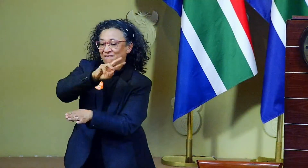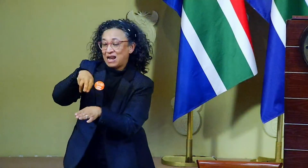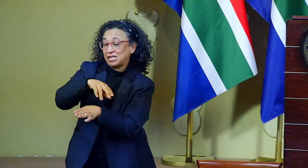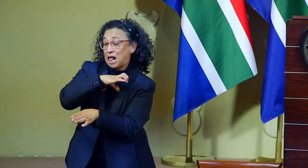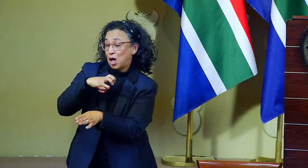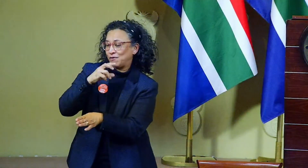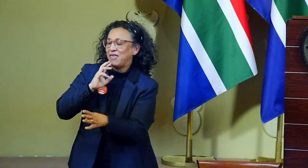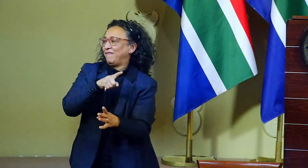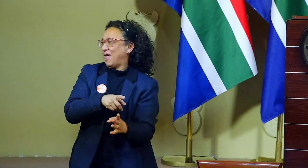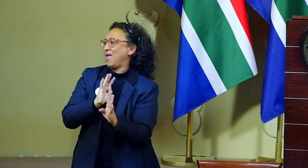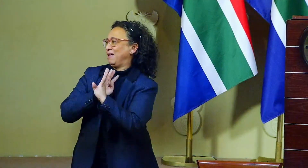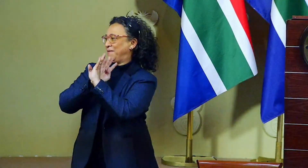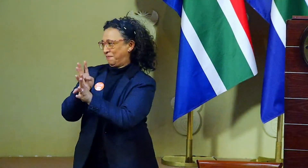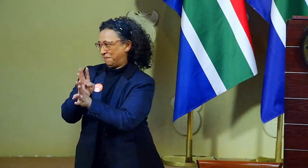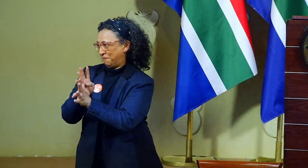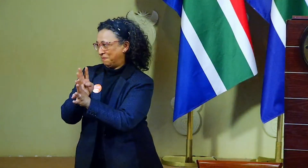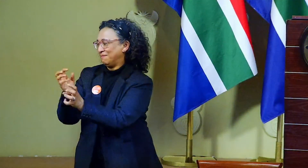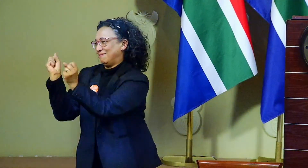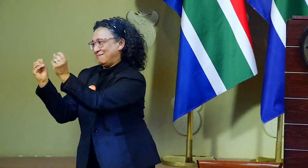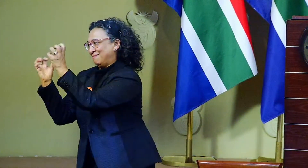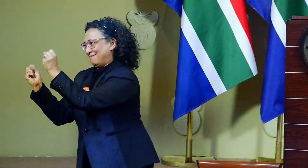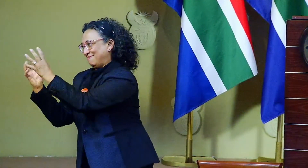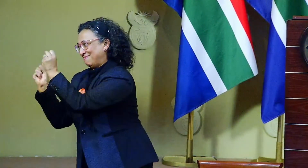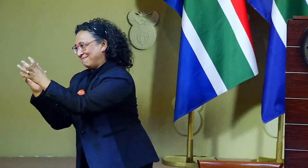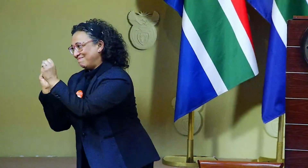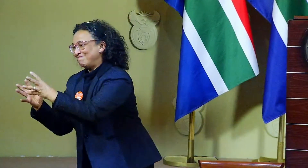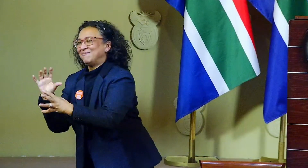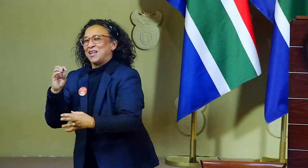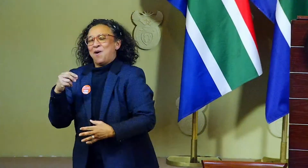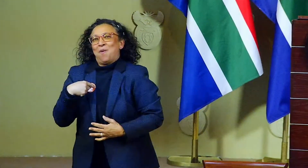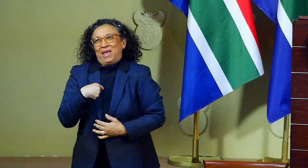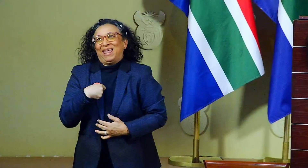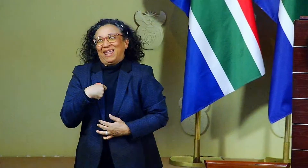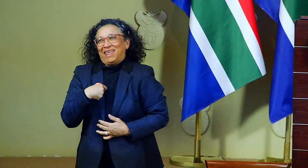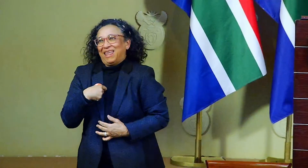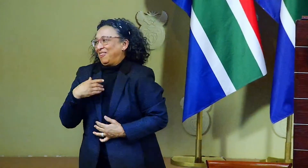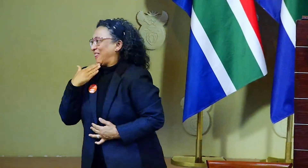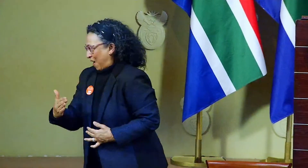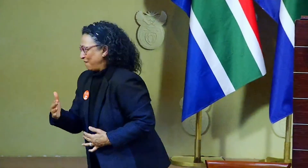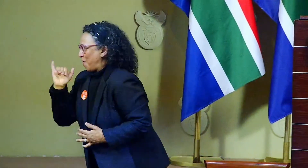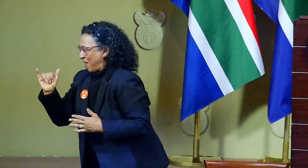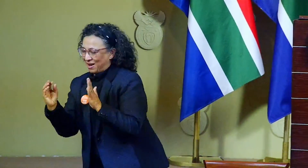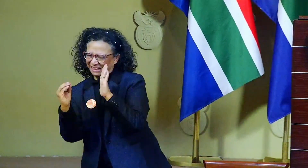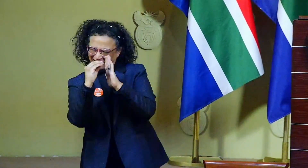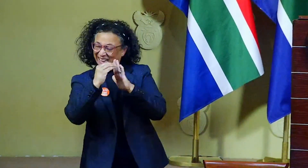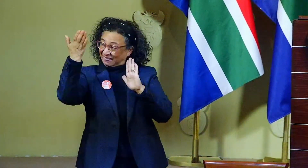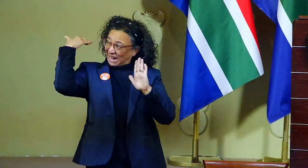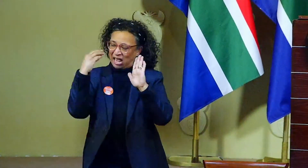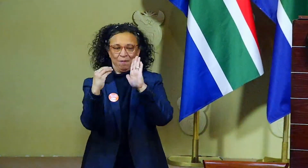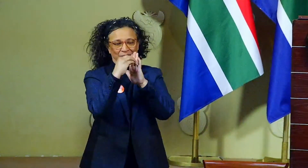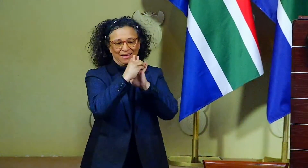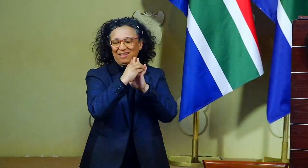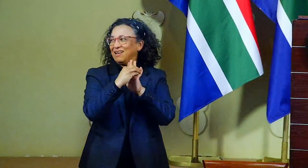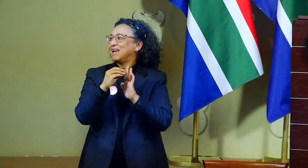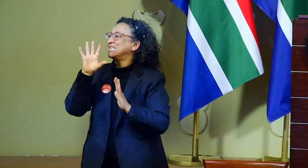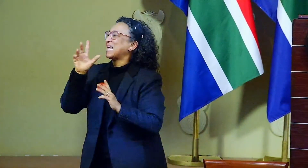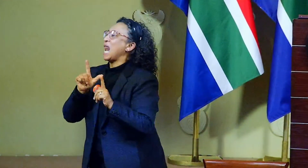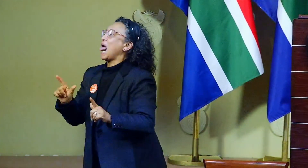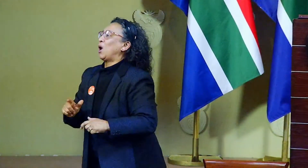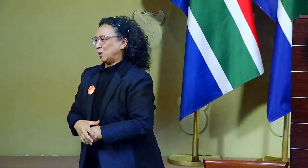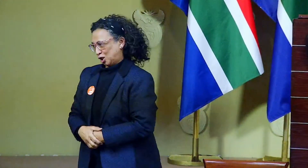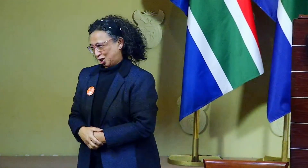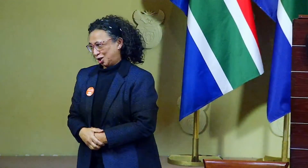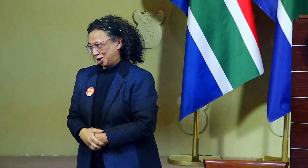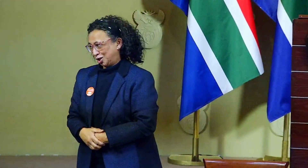not its name yet, it was the South African Council of the Deaf. And we thank you for that time,